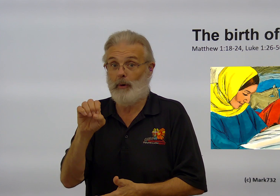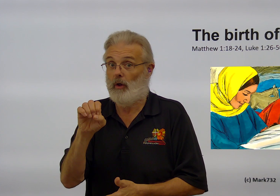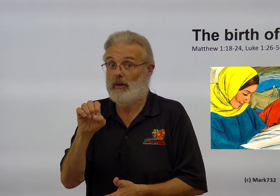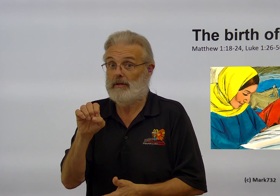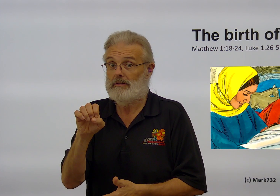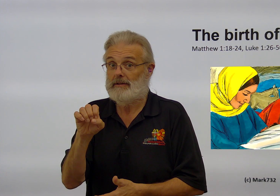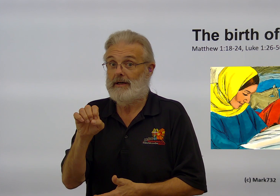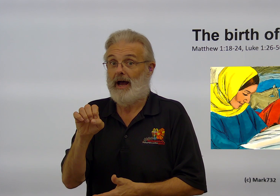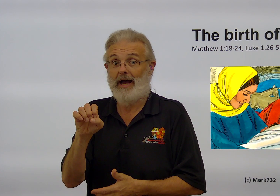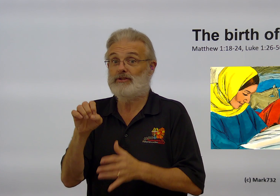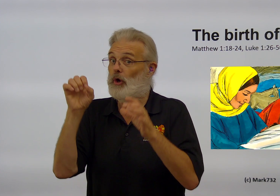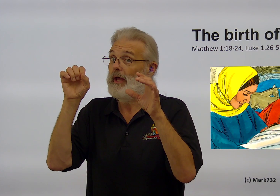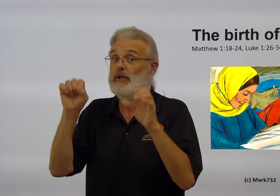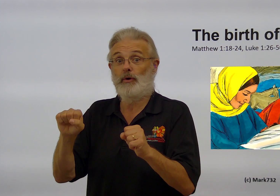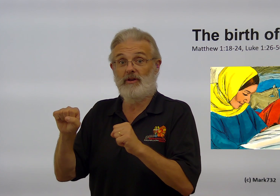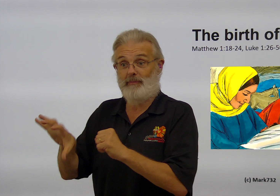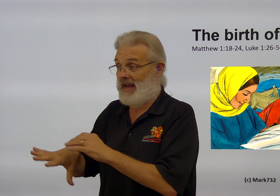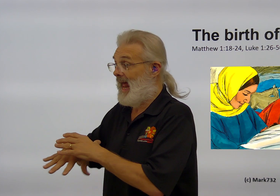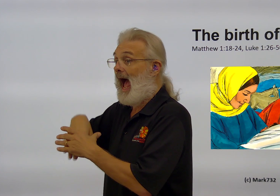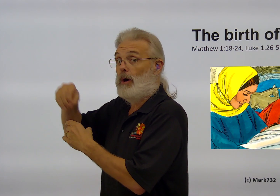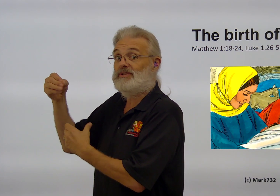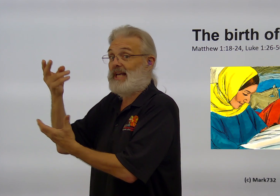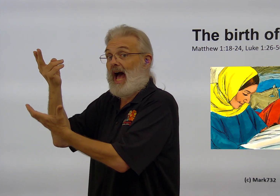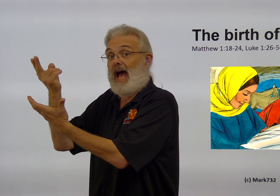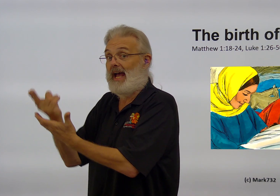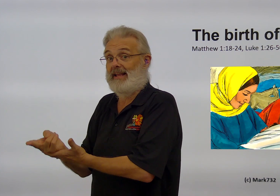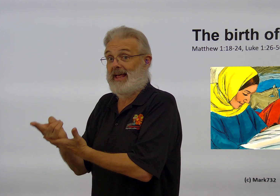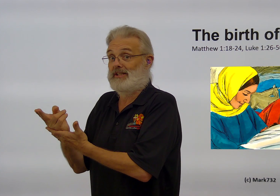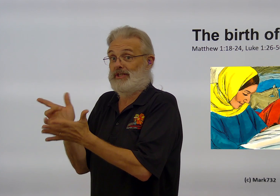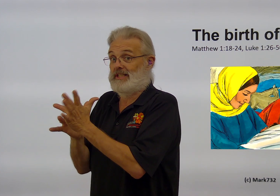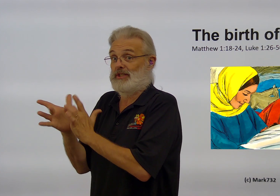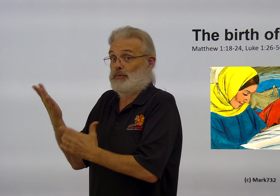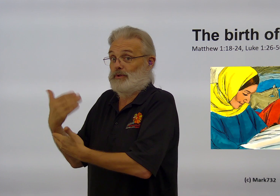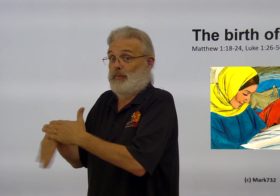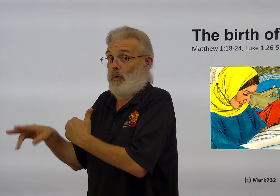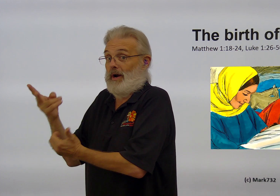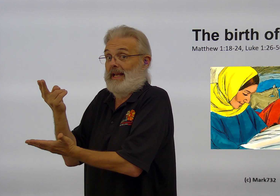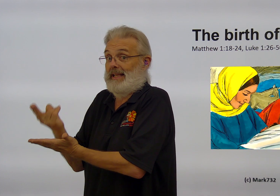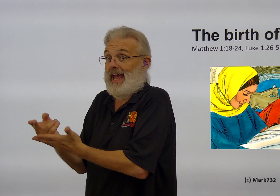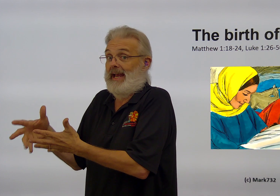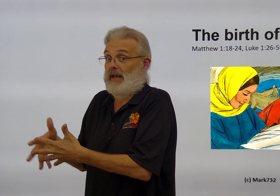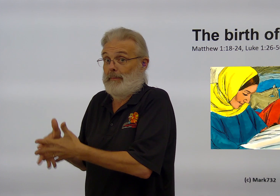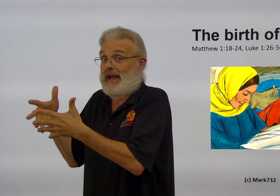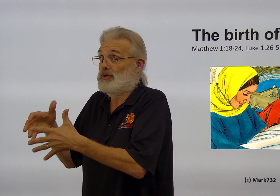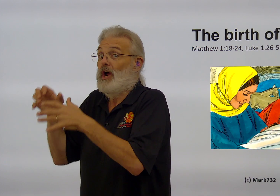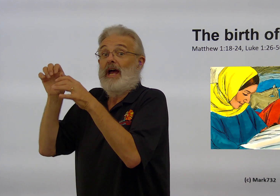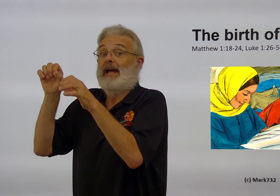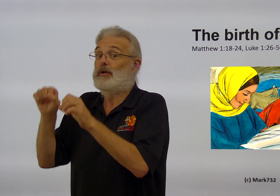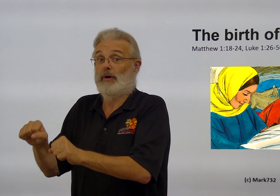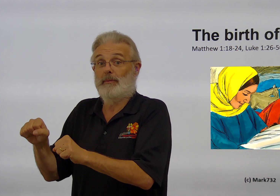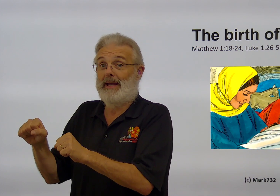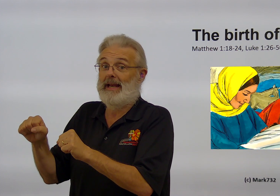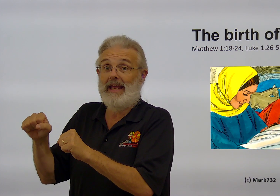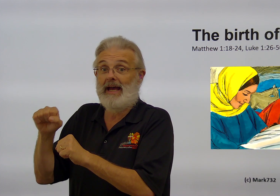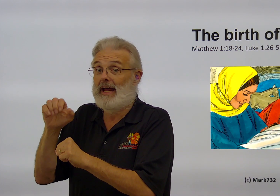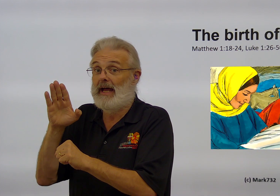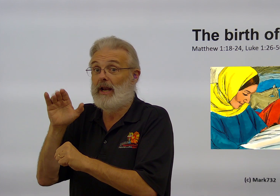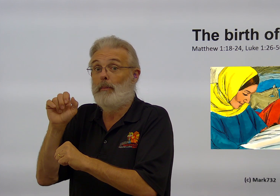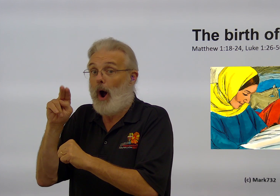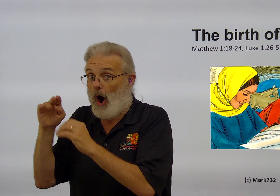stable. And so it could have been outside that Jesus was born and laid in a manger. It could have been in a